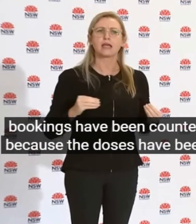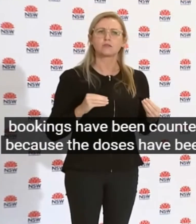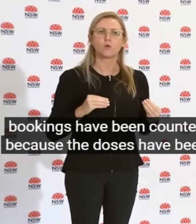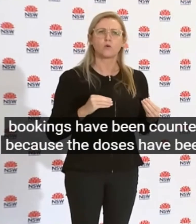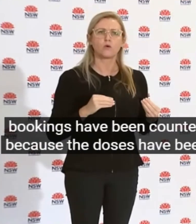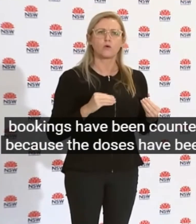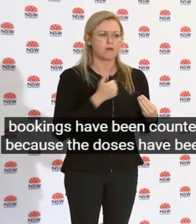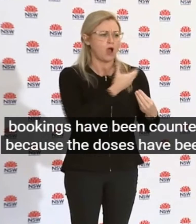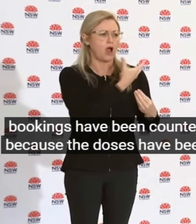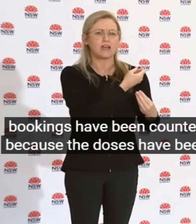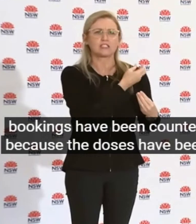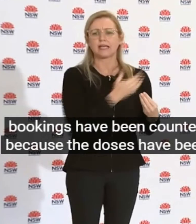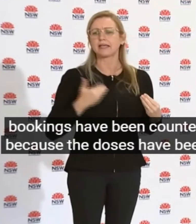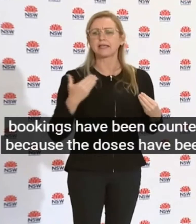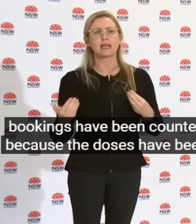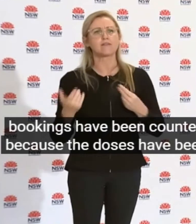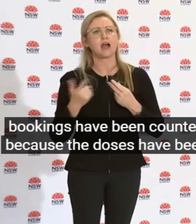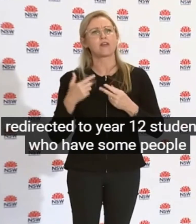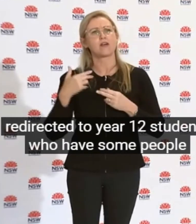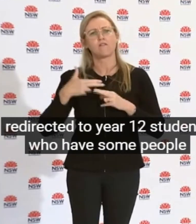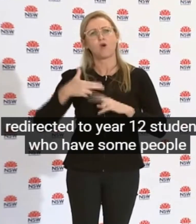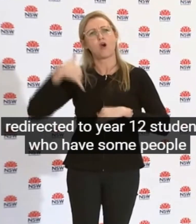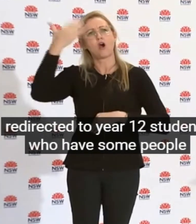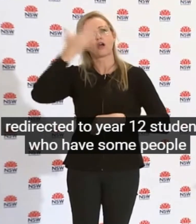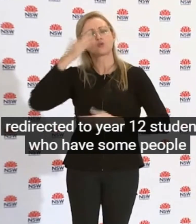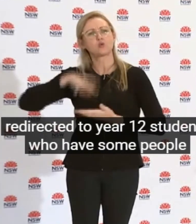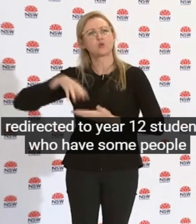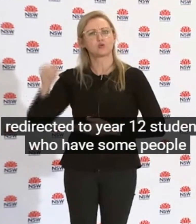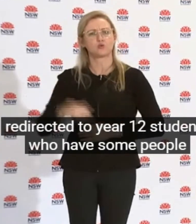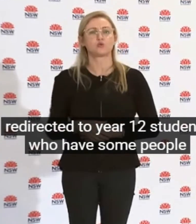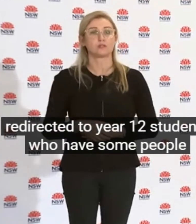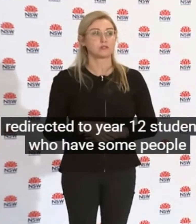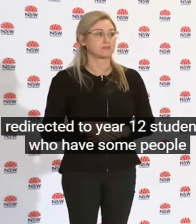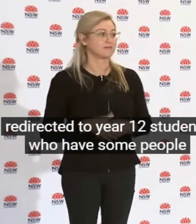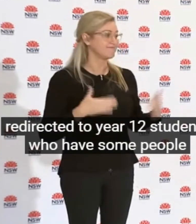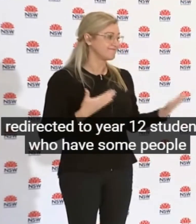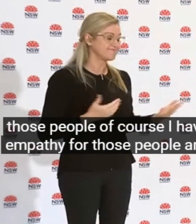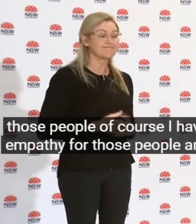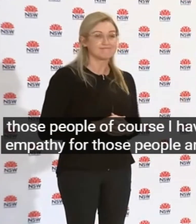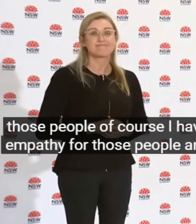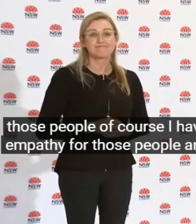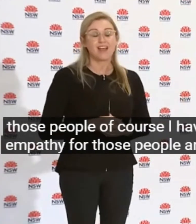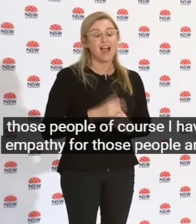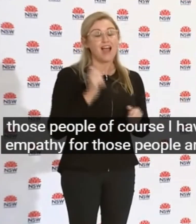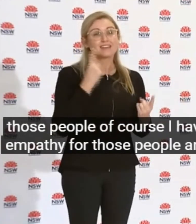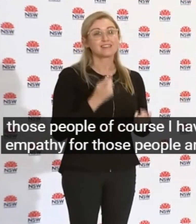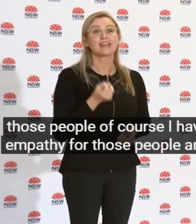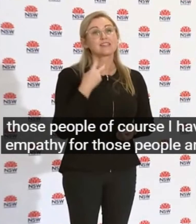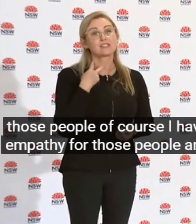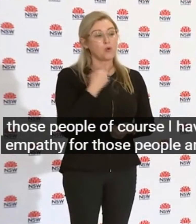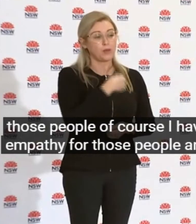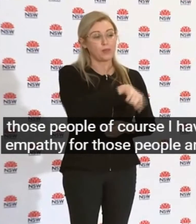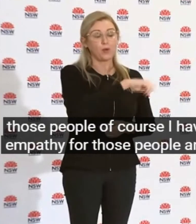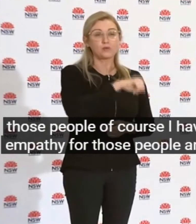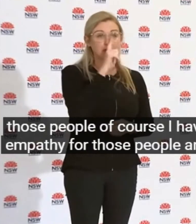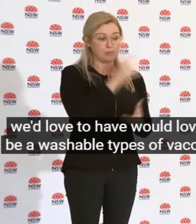empathy for those people? Oh, of course I have empathy for those people, and we'd love to be awash of all types of vaccines. But we know that